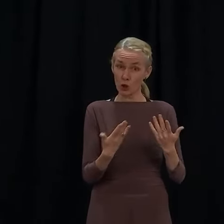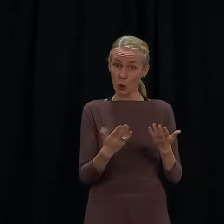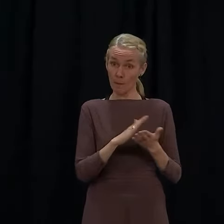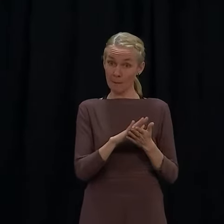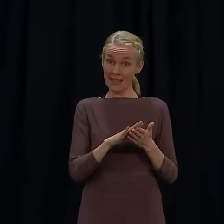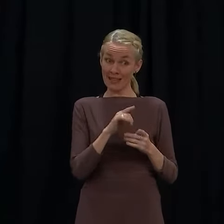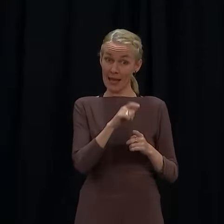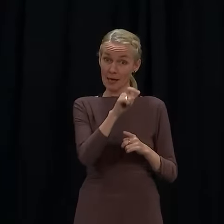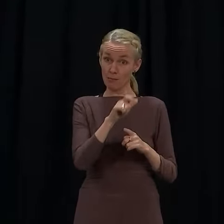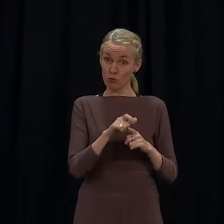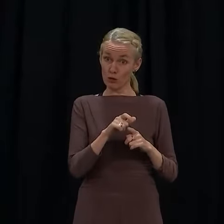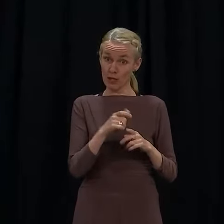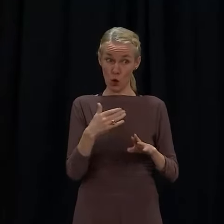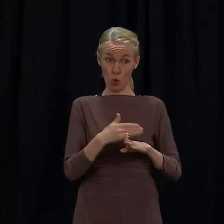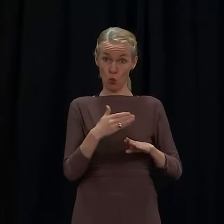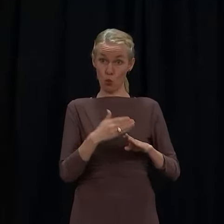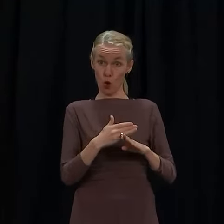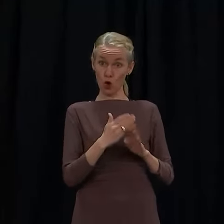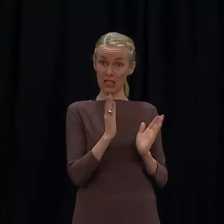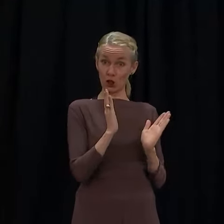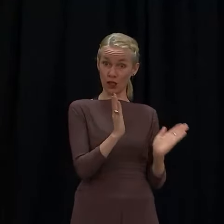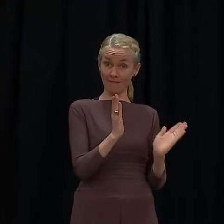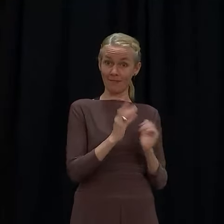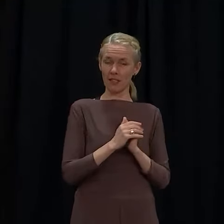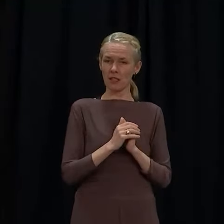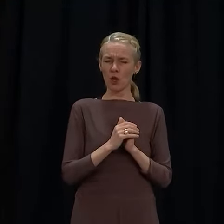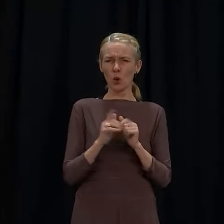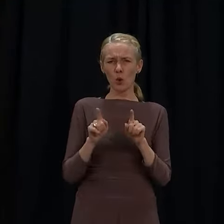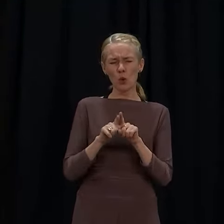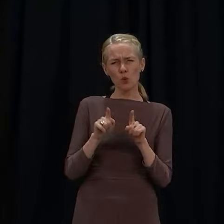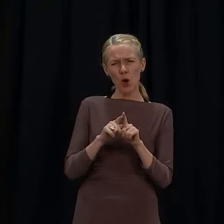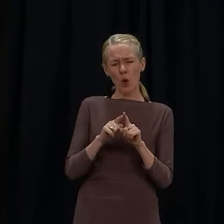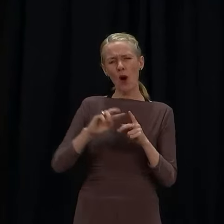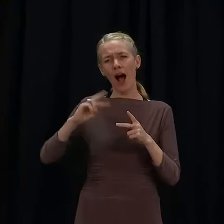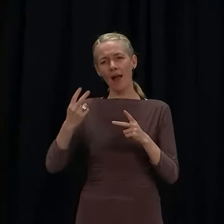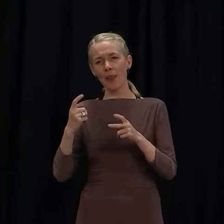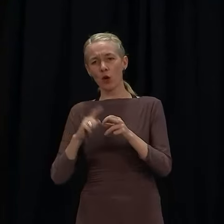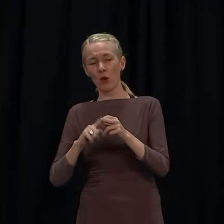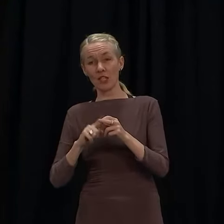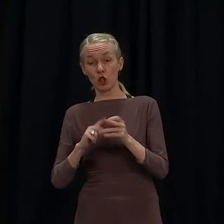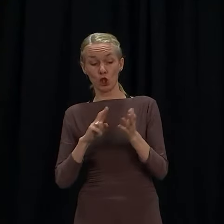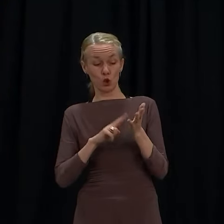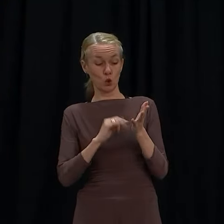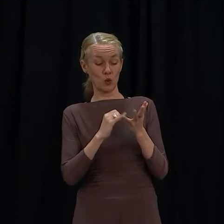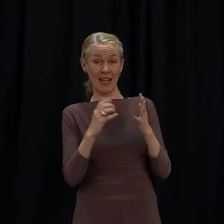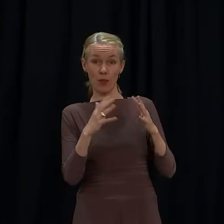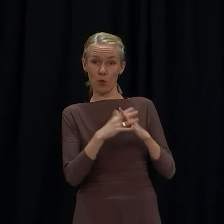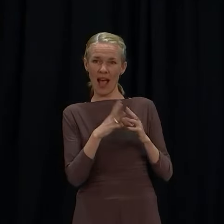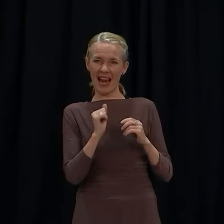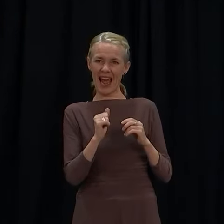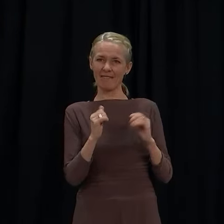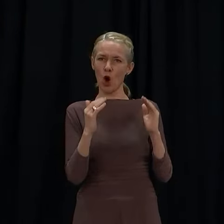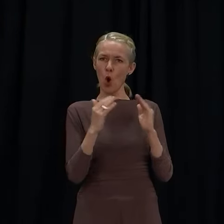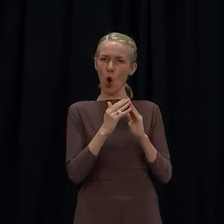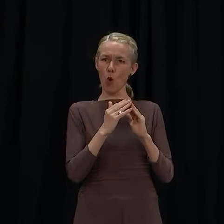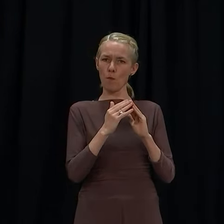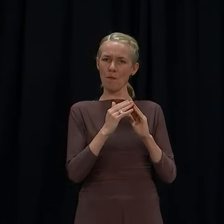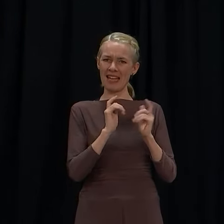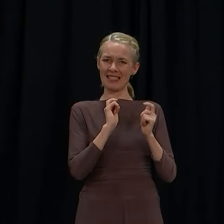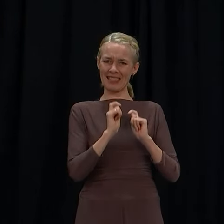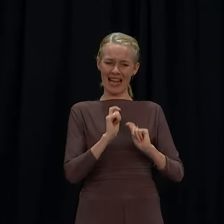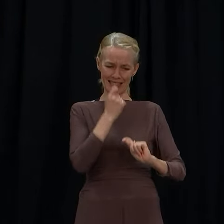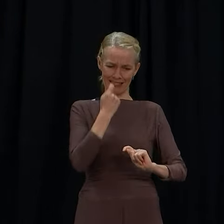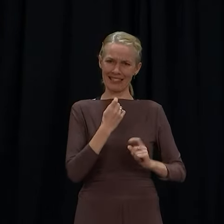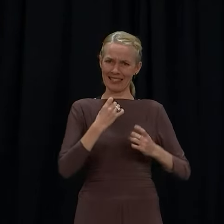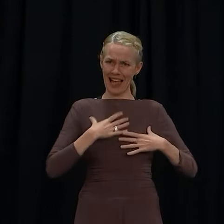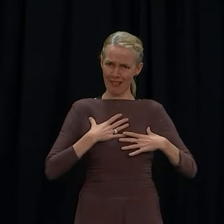government looking at introducing rapid at-home tests as they are in New South Wales to get ahead of Delta? On the specific question